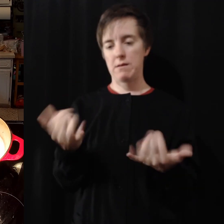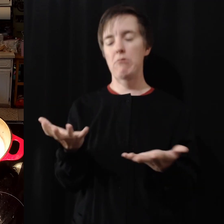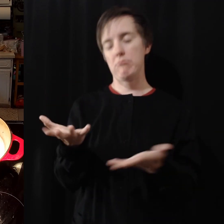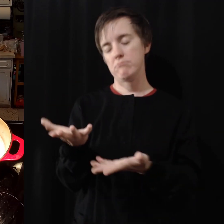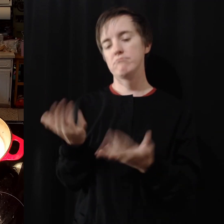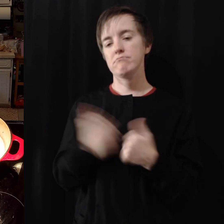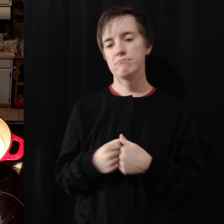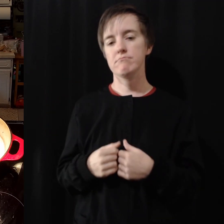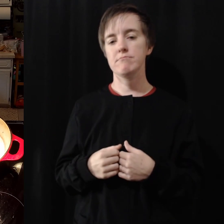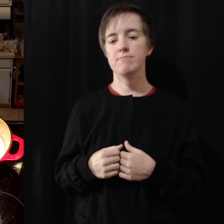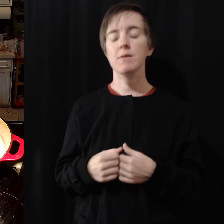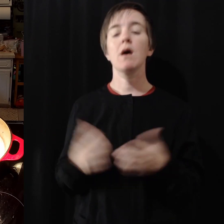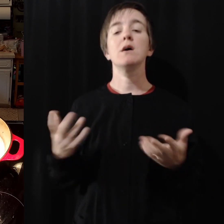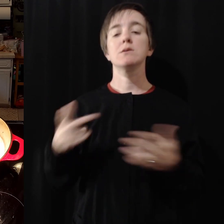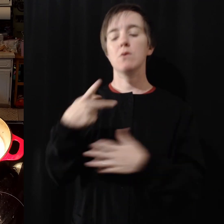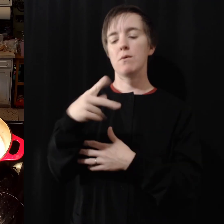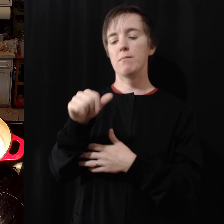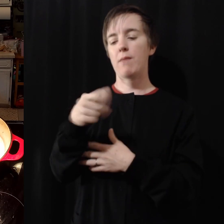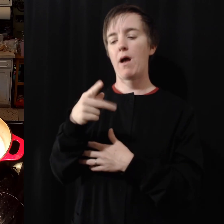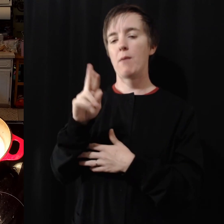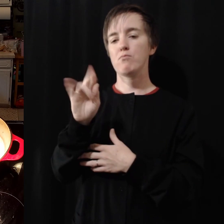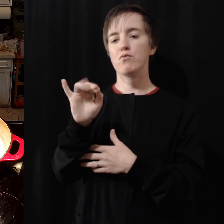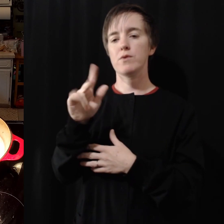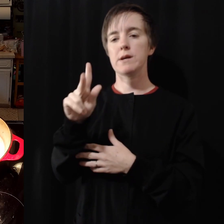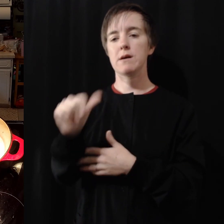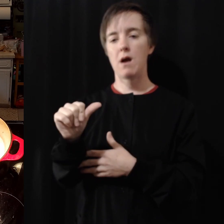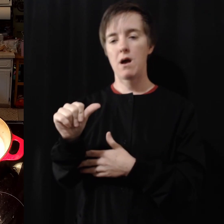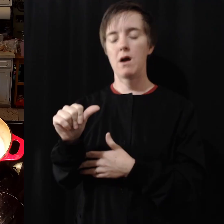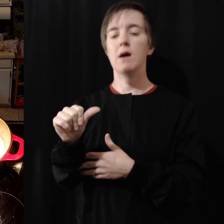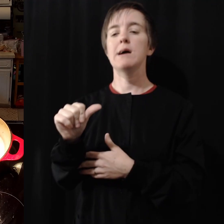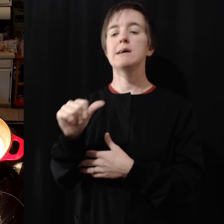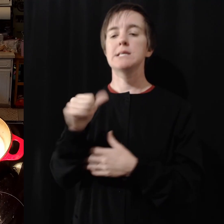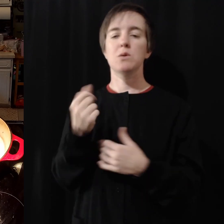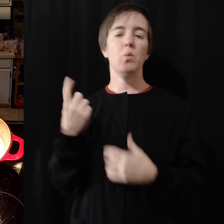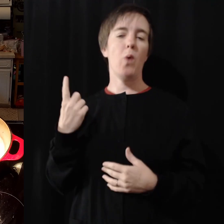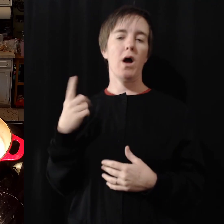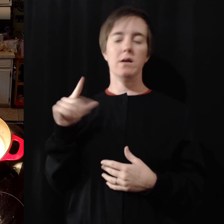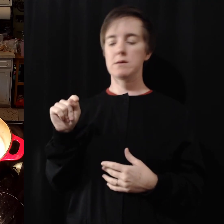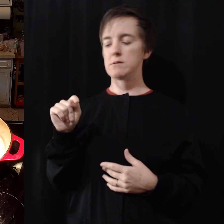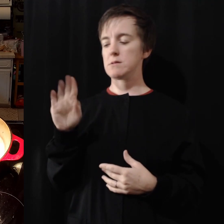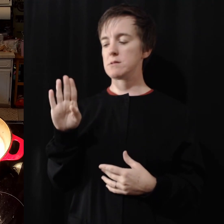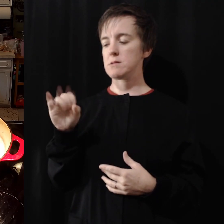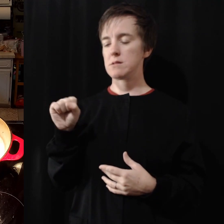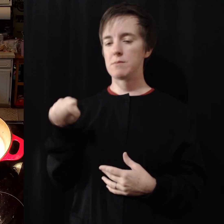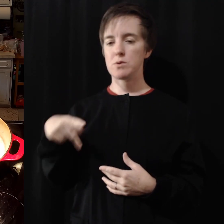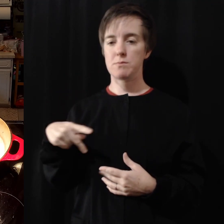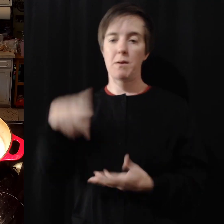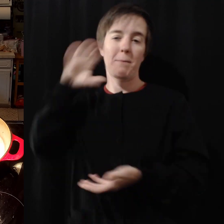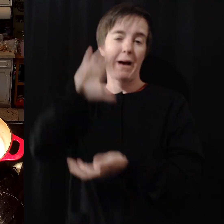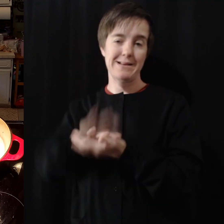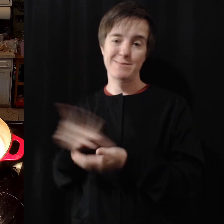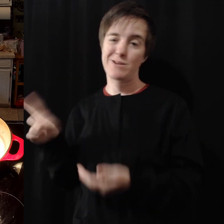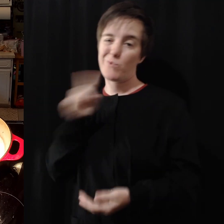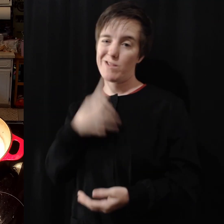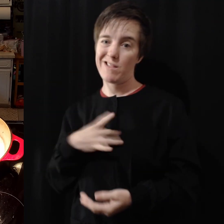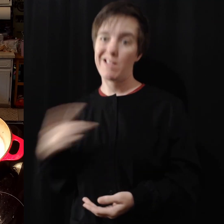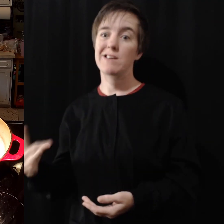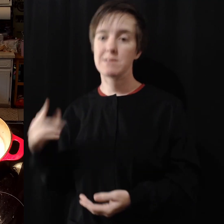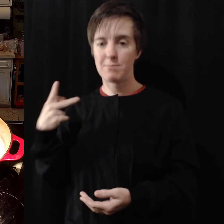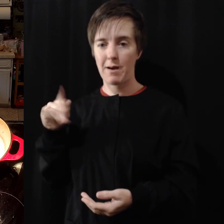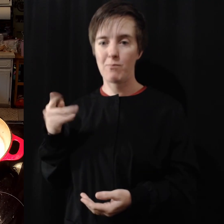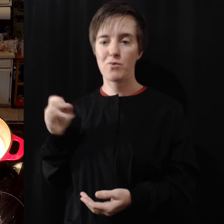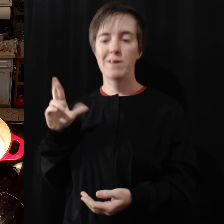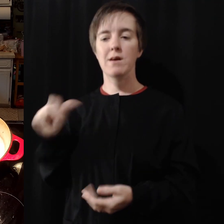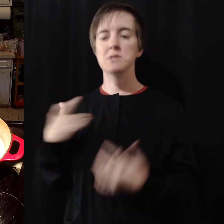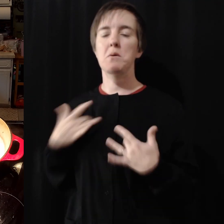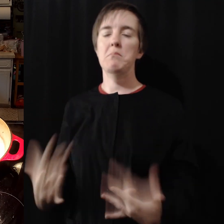I go. So the paprika is here. You do a tablespoon of that. My husband really likes paprika,